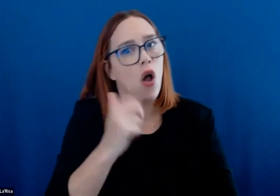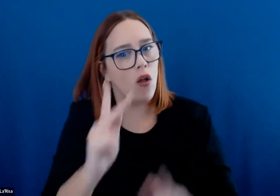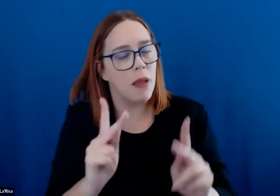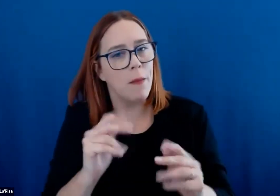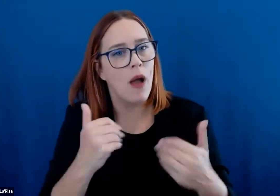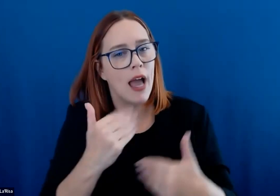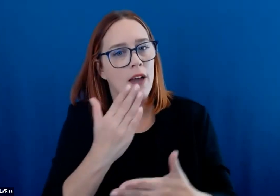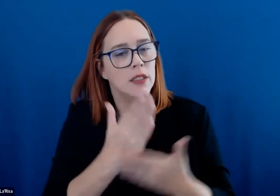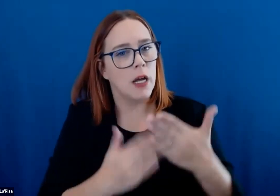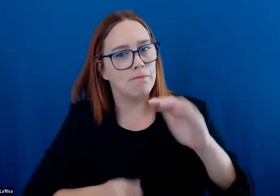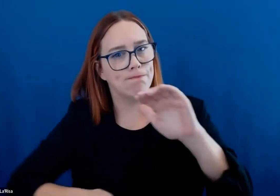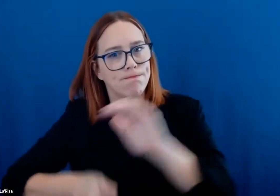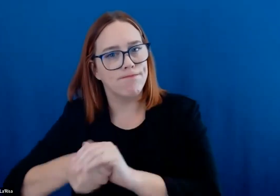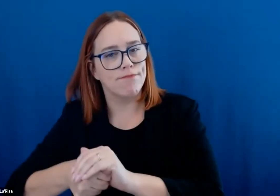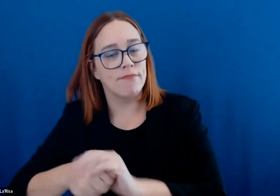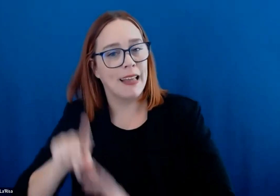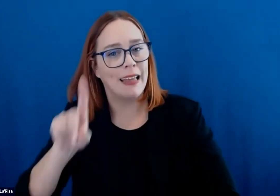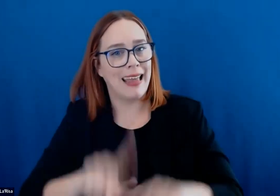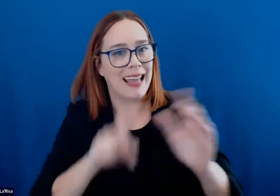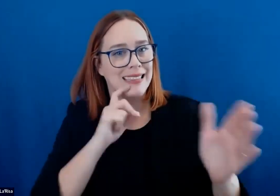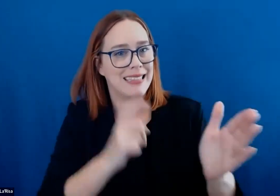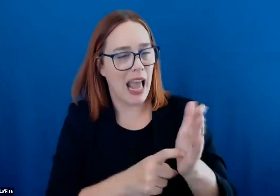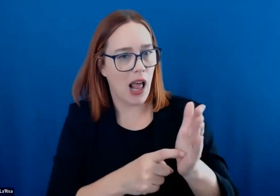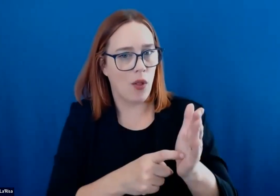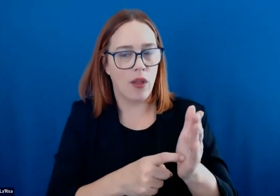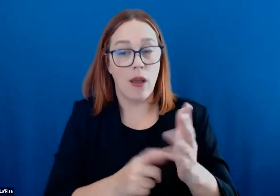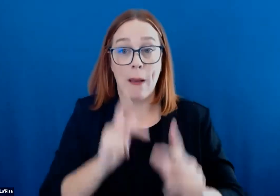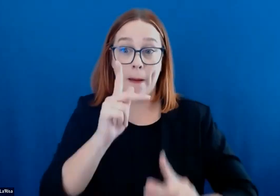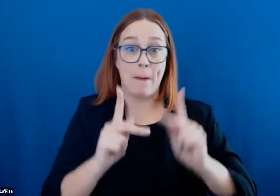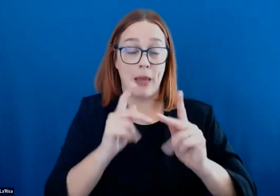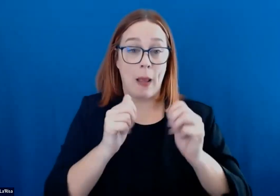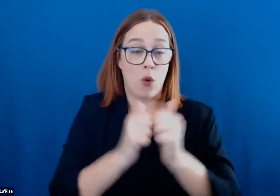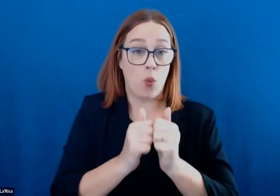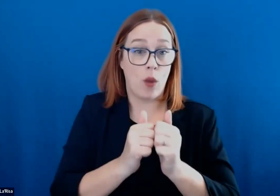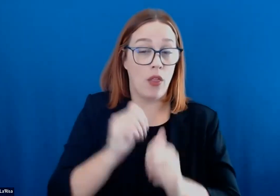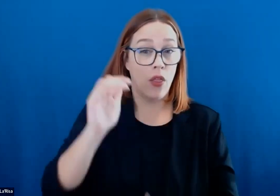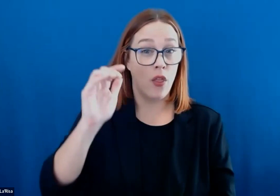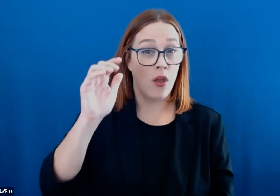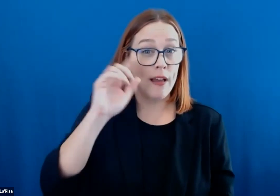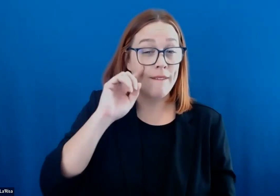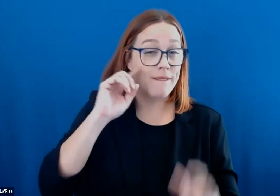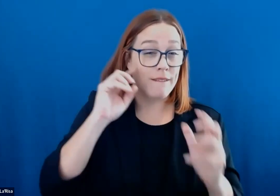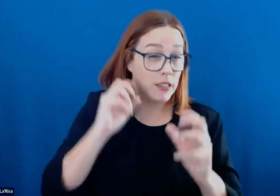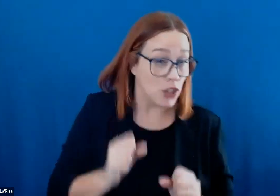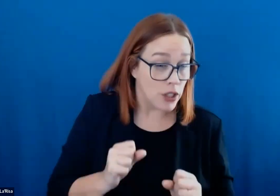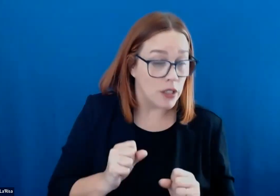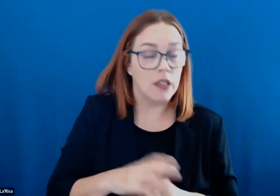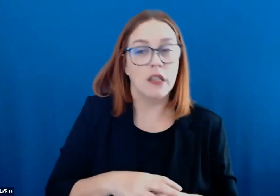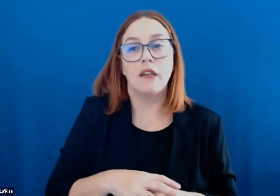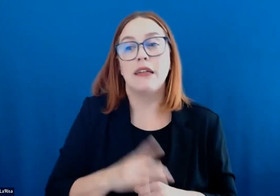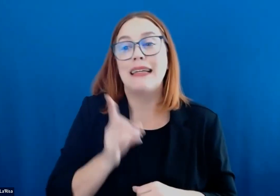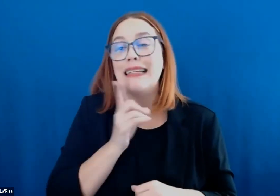that we have people with low vision and vision impairments, deaf and hard of